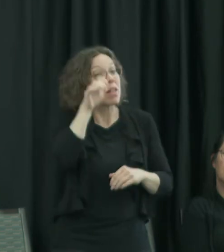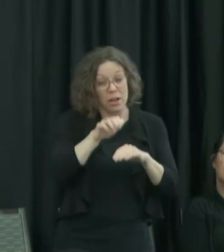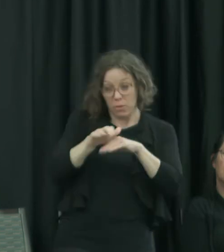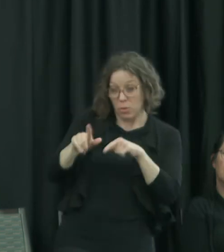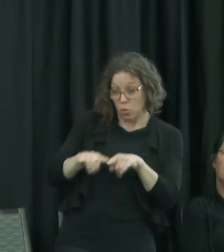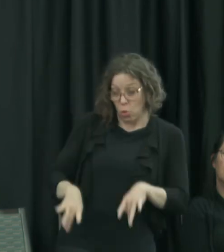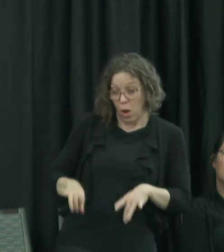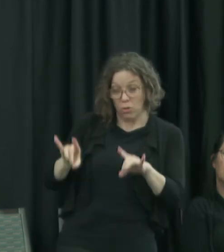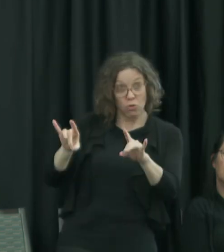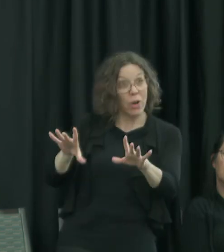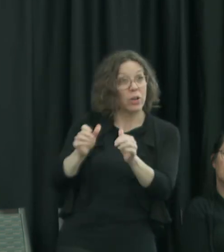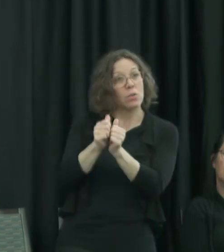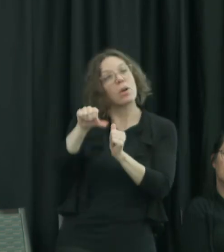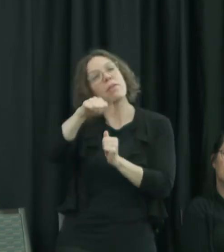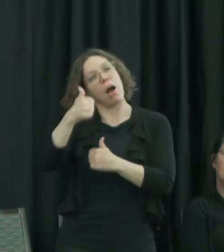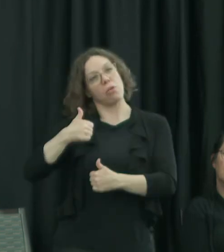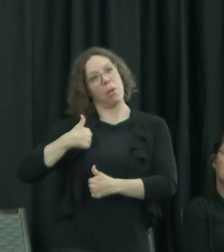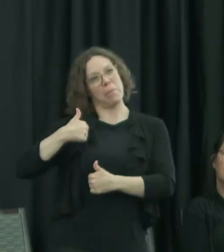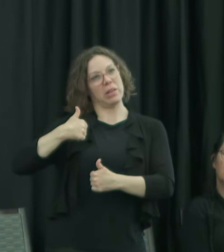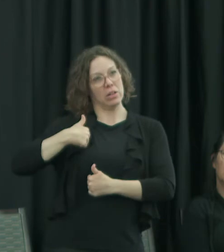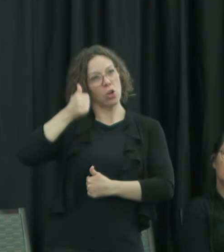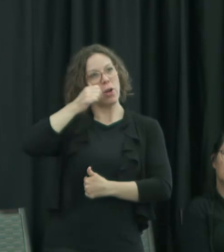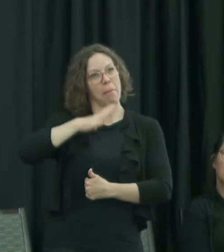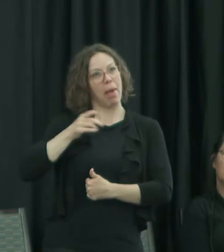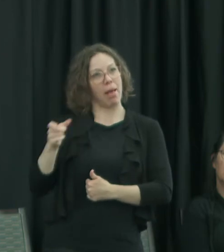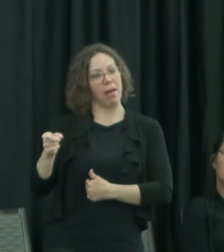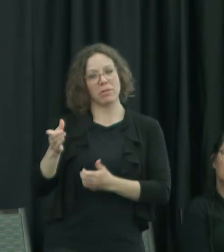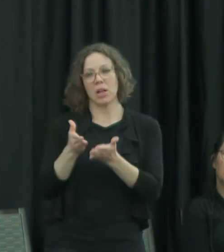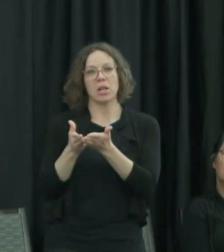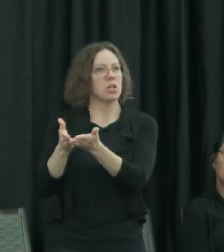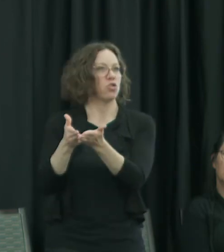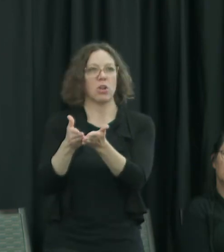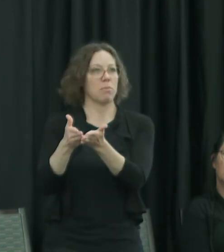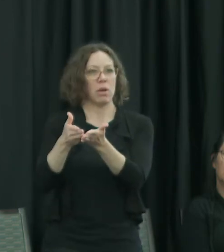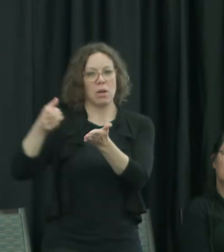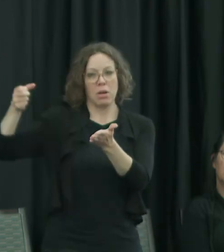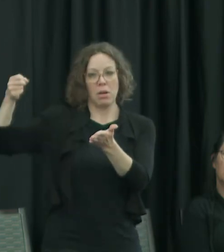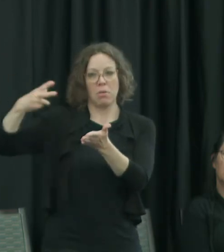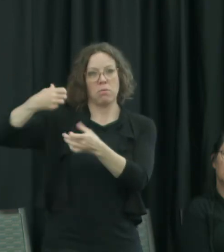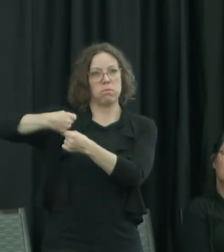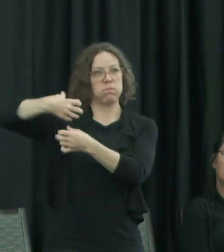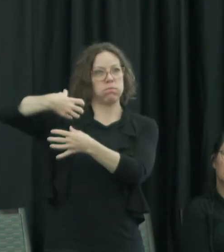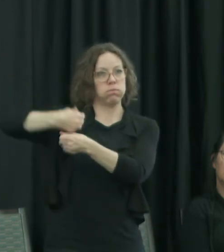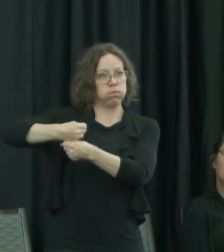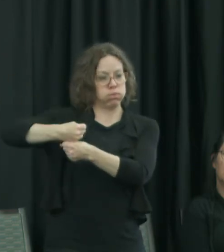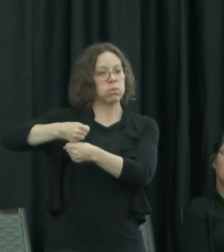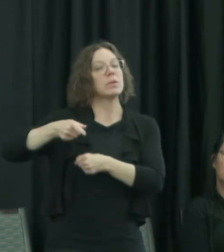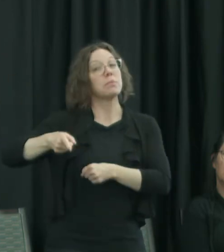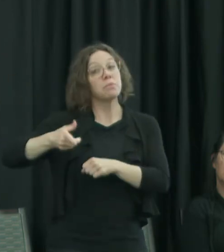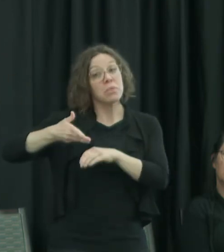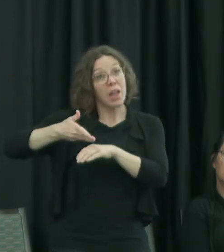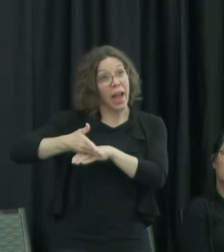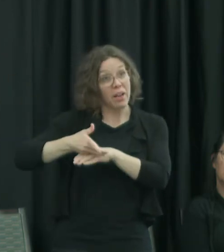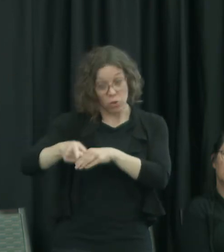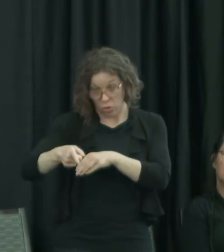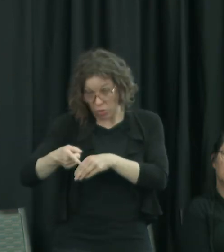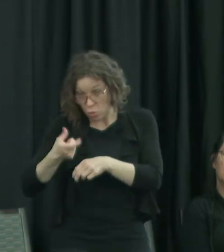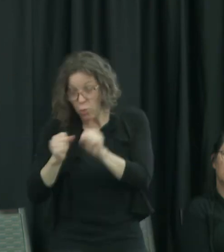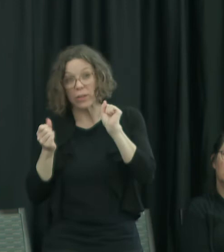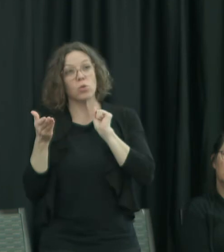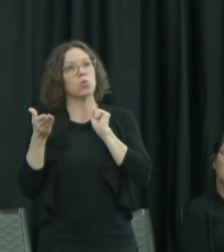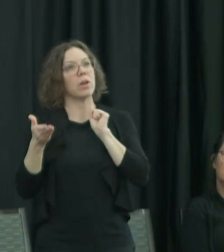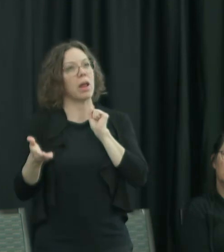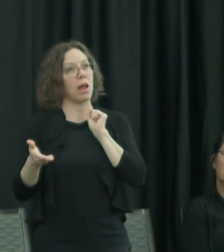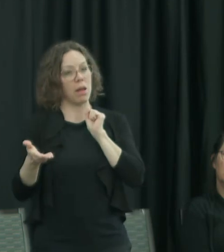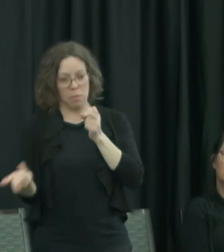Australia with other military-aged German males, but that ship was torpedoed near Nova Scotia. After his rescue, he was